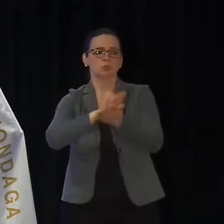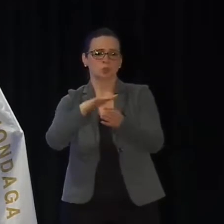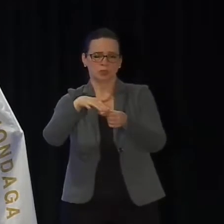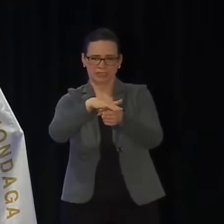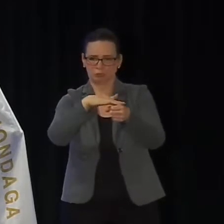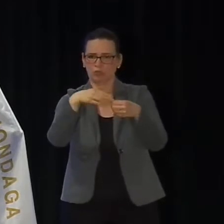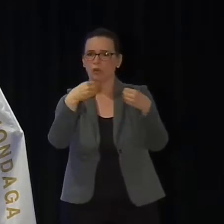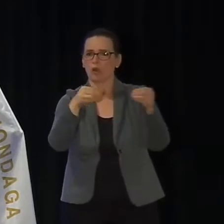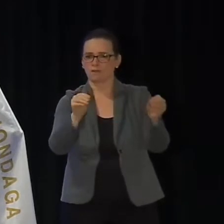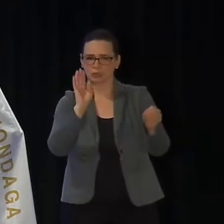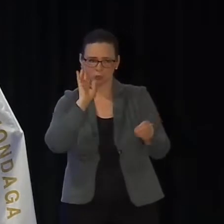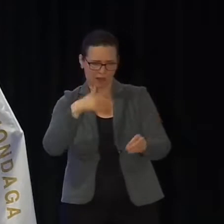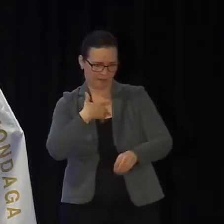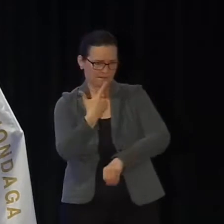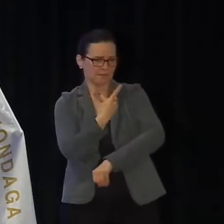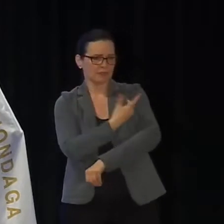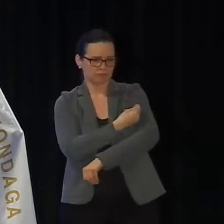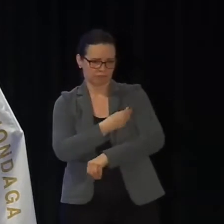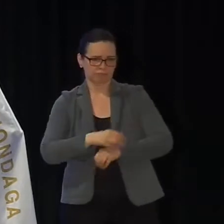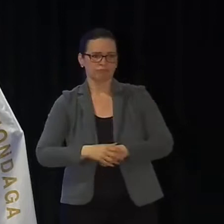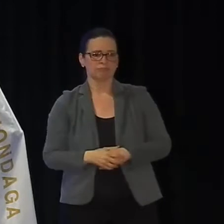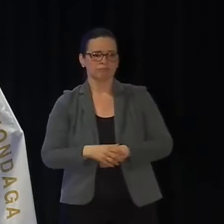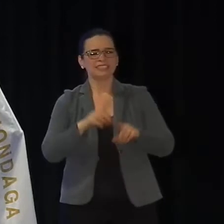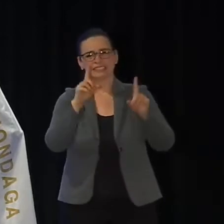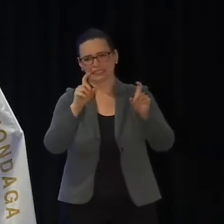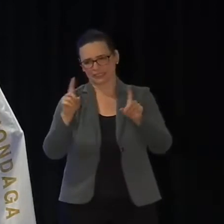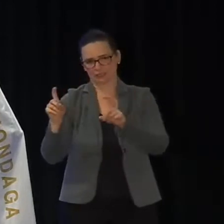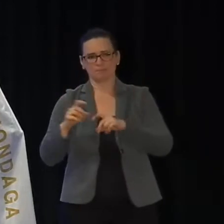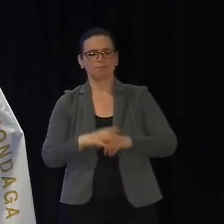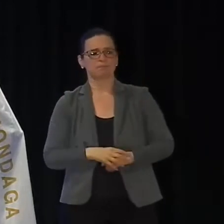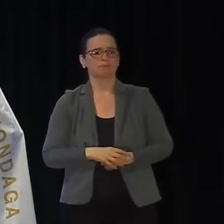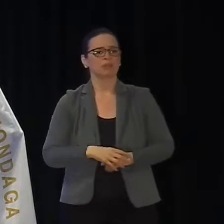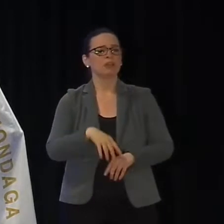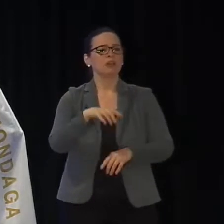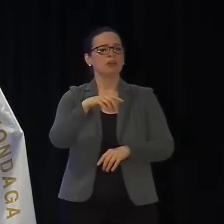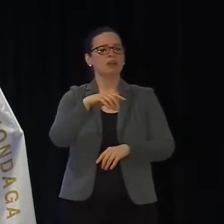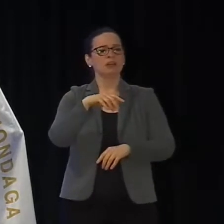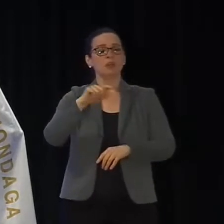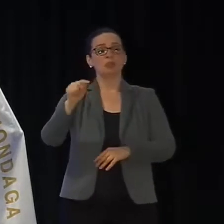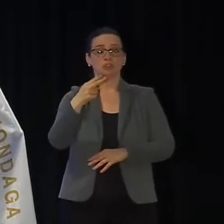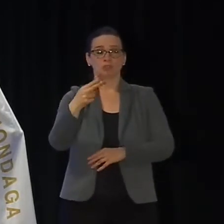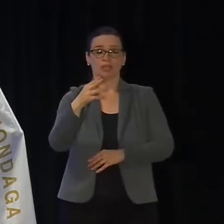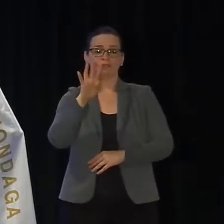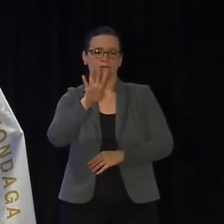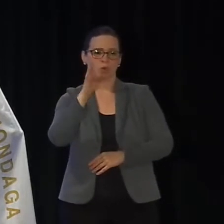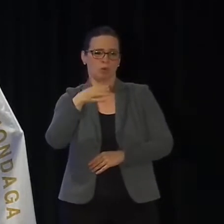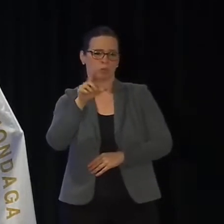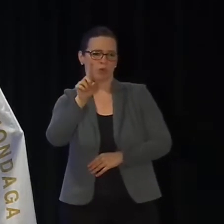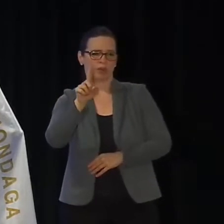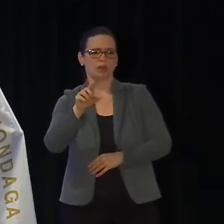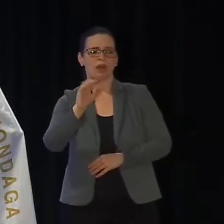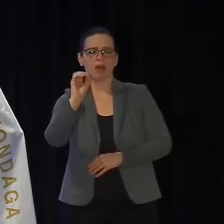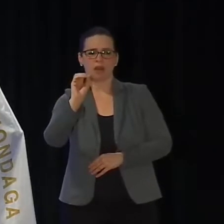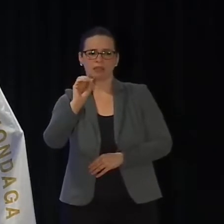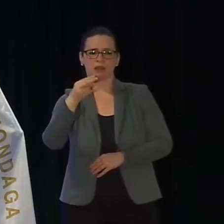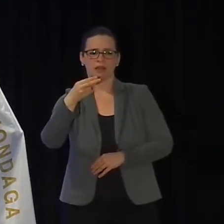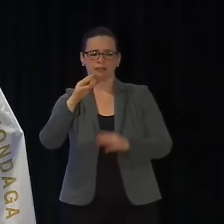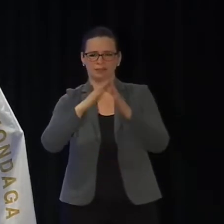Center. Specifically, if you have family members who are away on spring break this